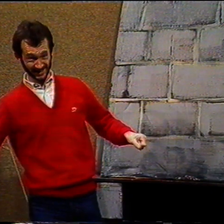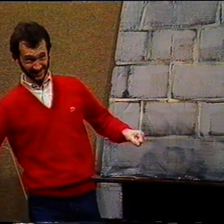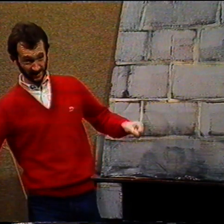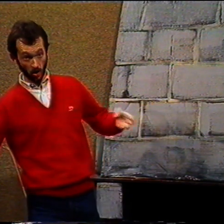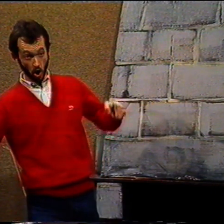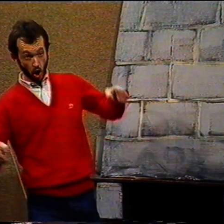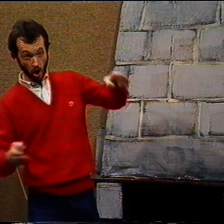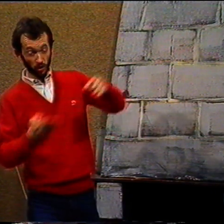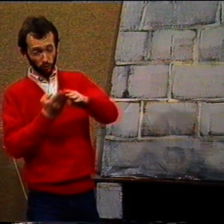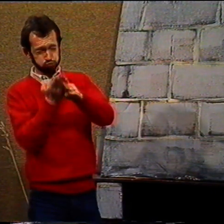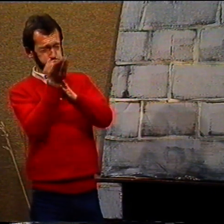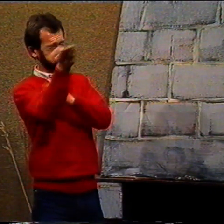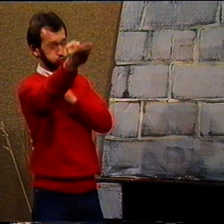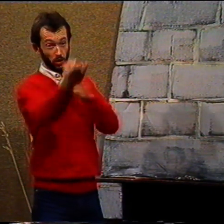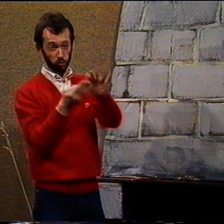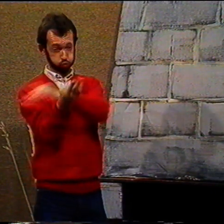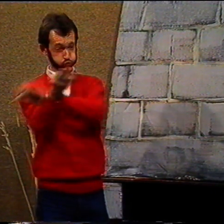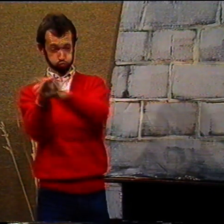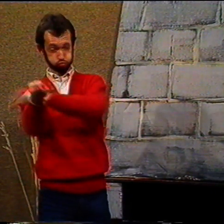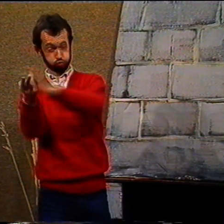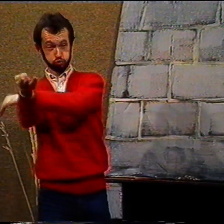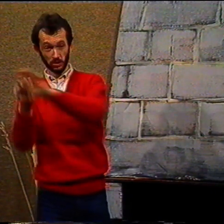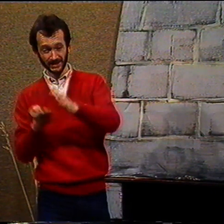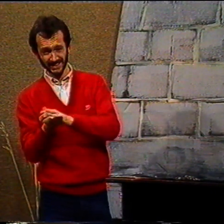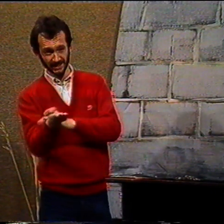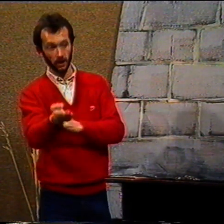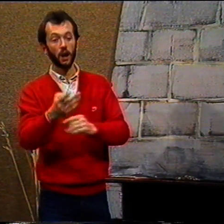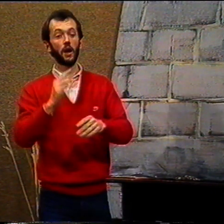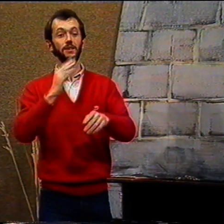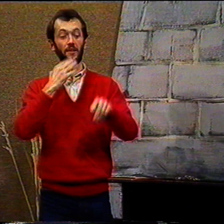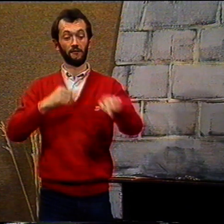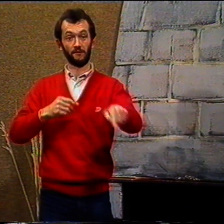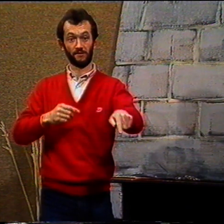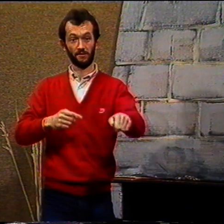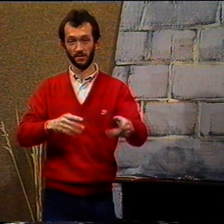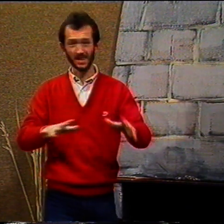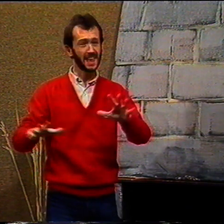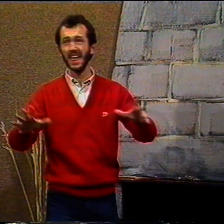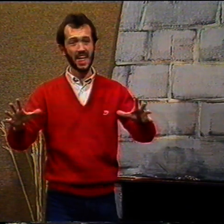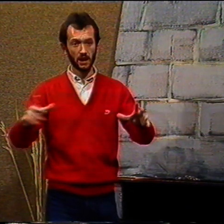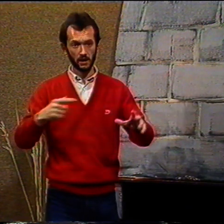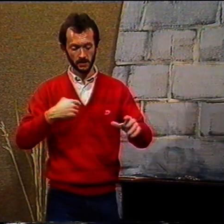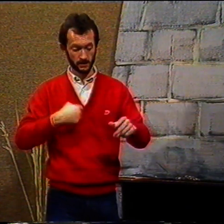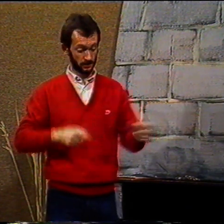So I was pulling myself, and the boat was just cutting at different angles, and the water was pouring all over the deck, and the deaf man was